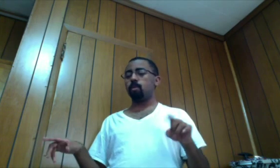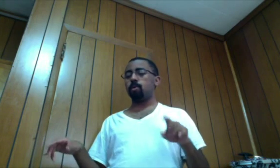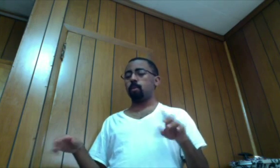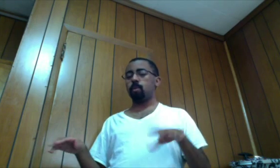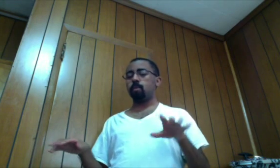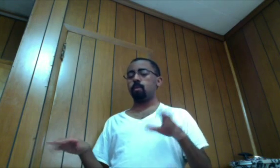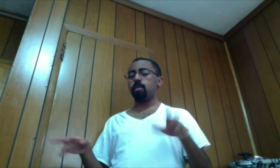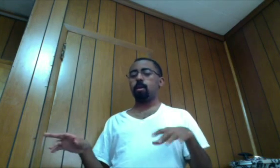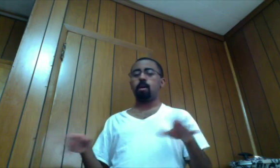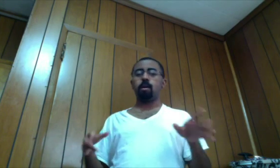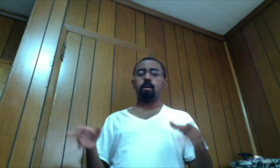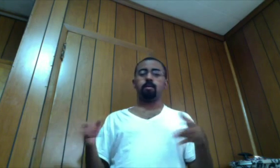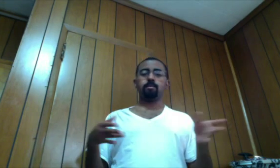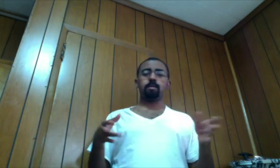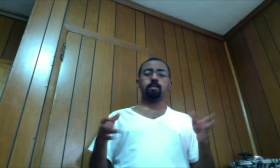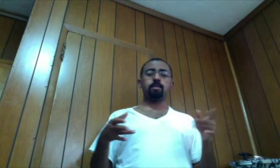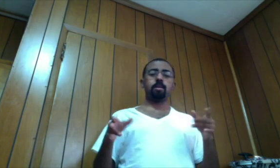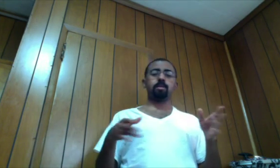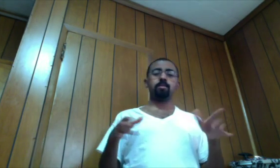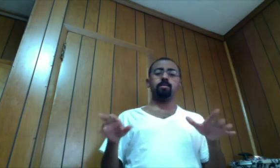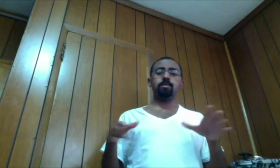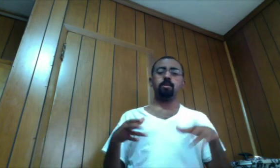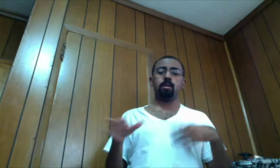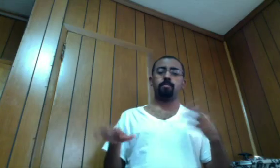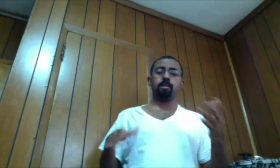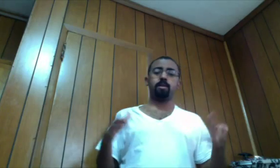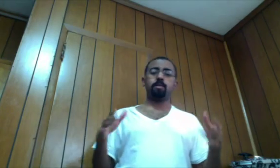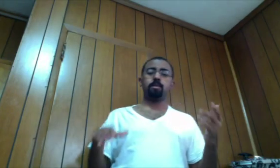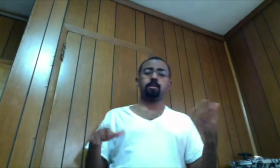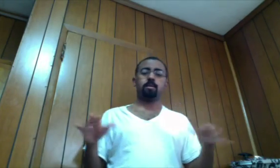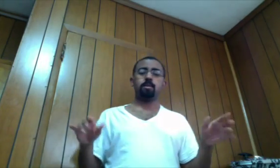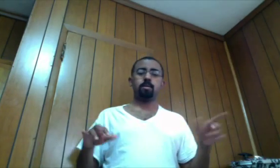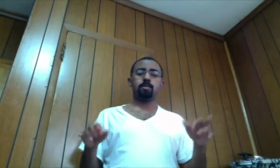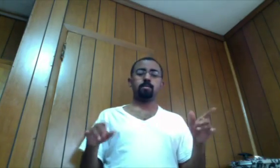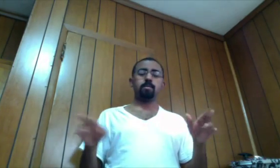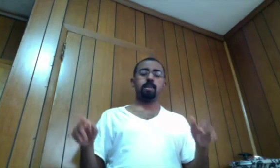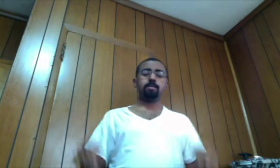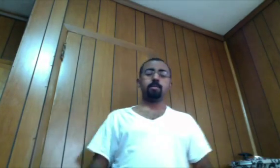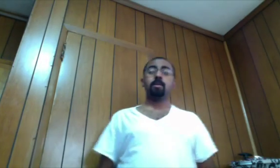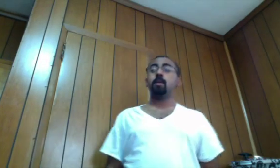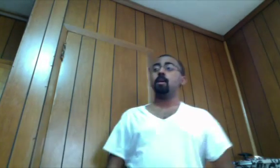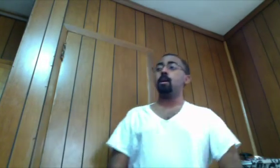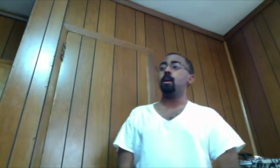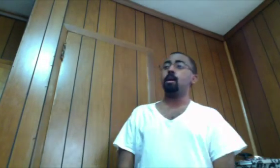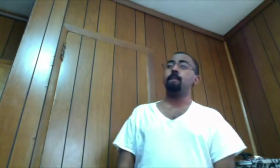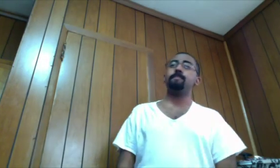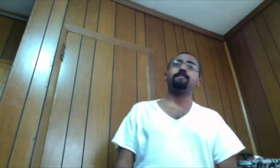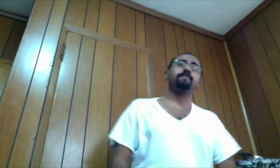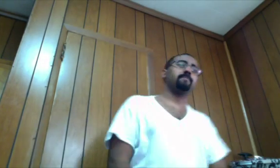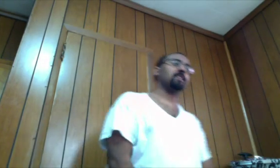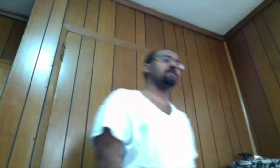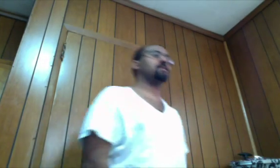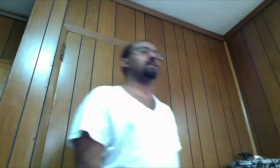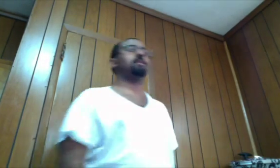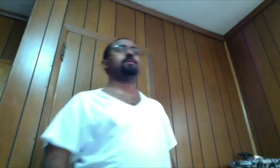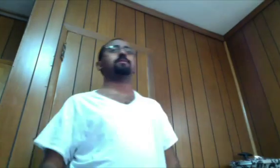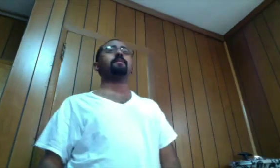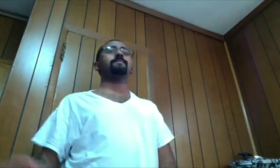wondering where they are when like school's on break or what will happen to them. Like